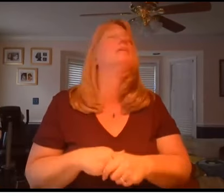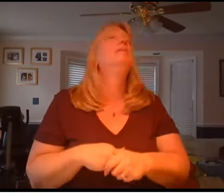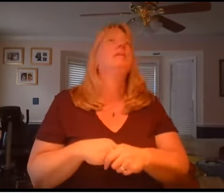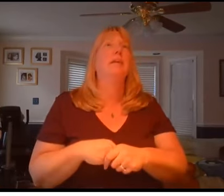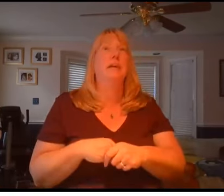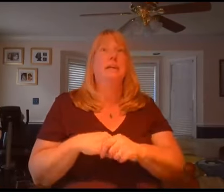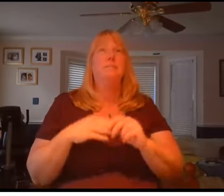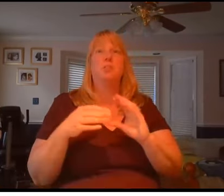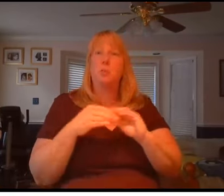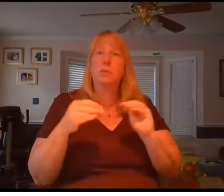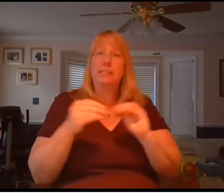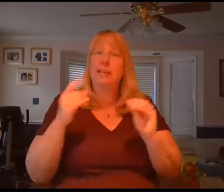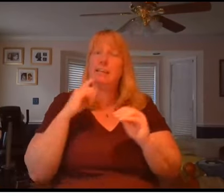And that's exactly what happened.